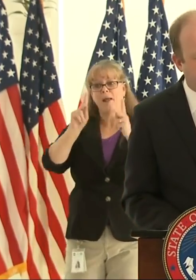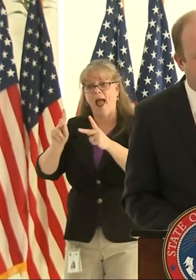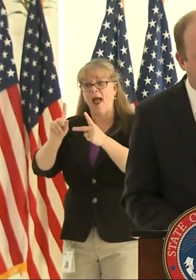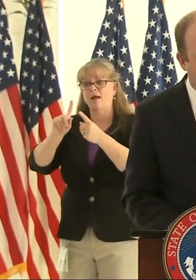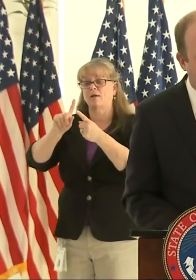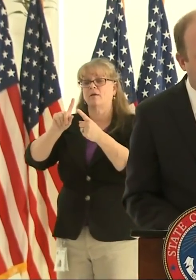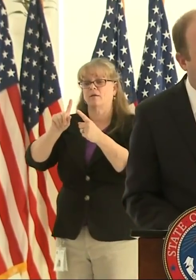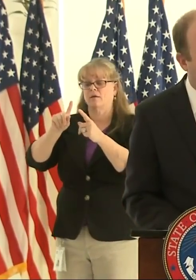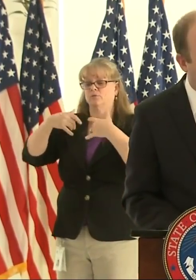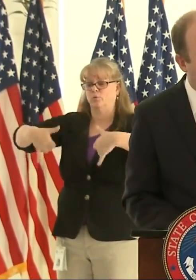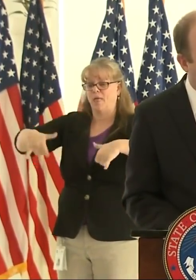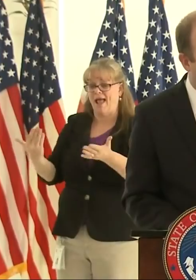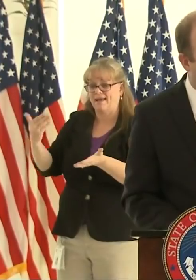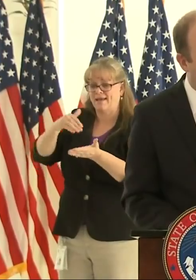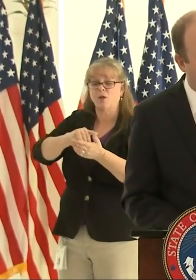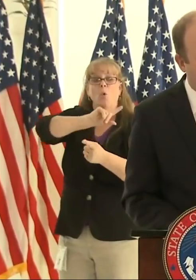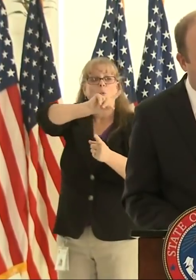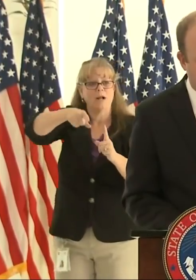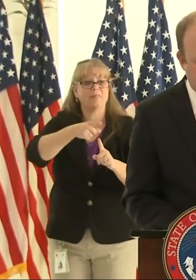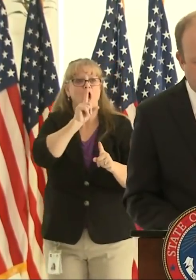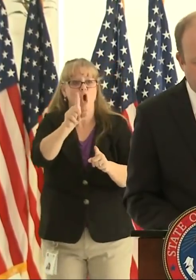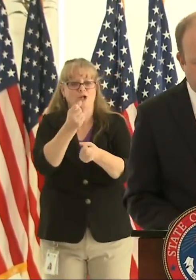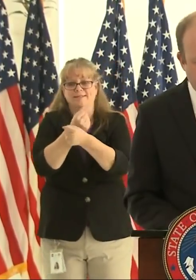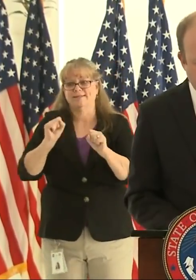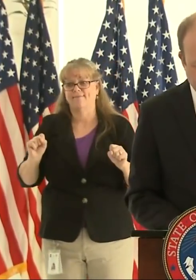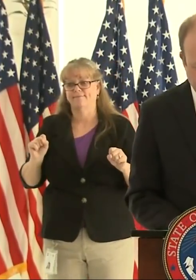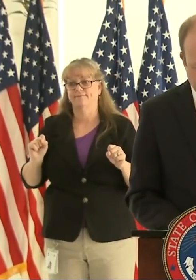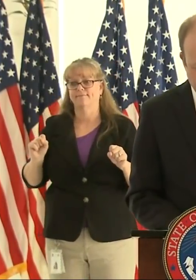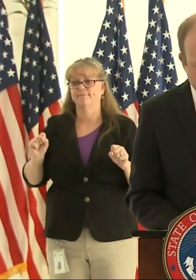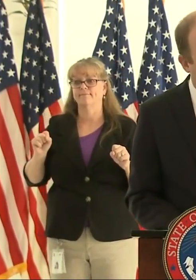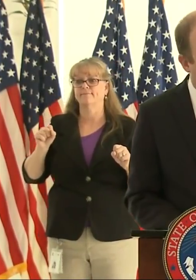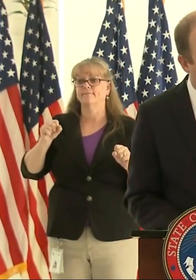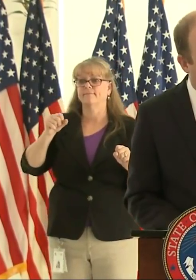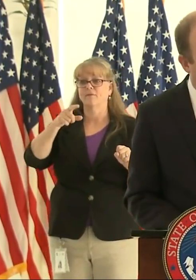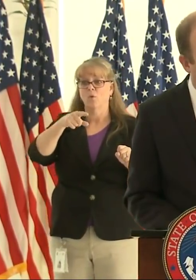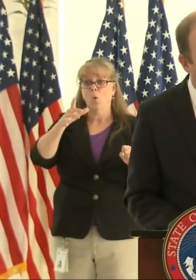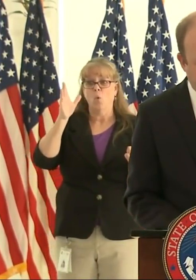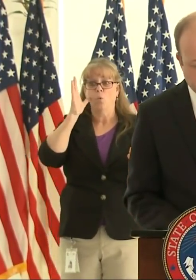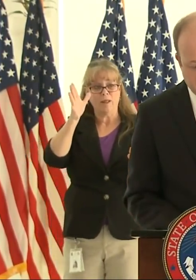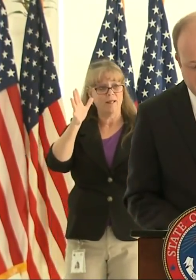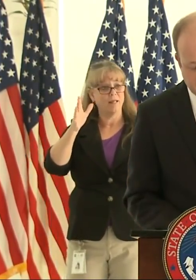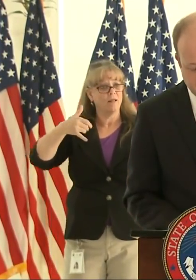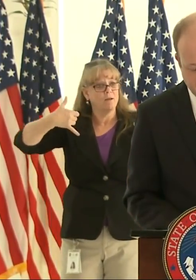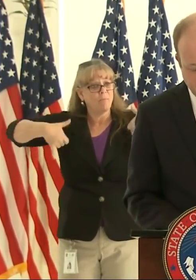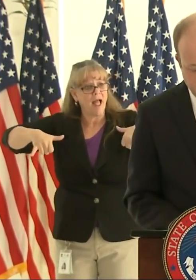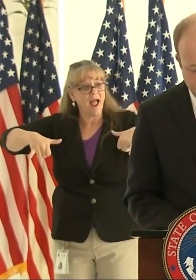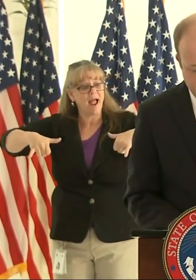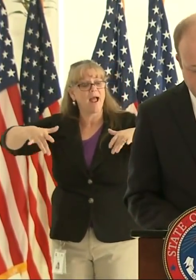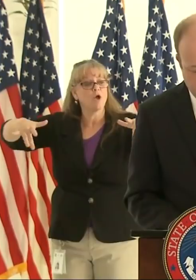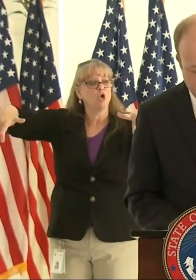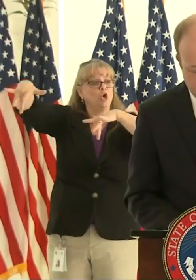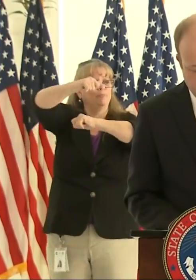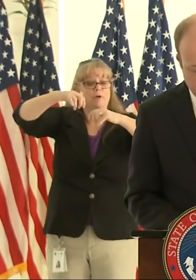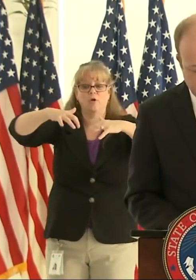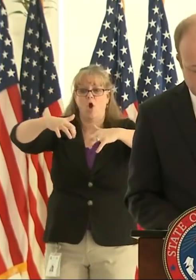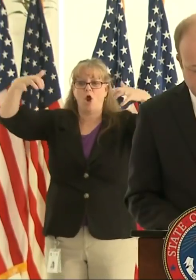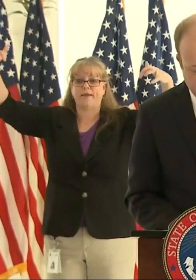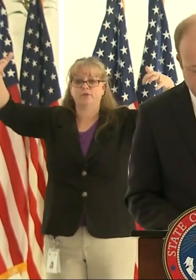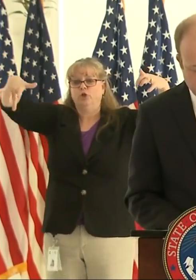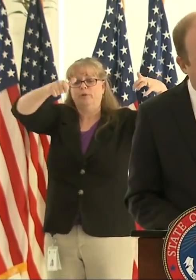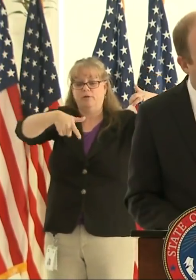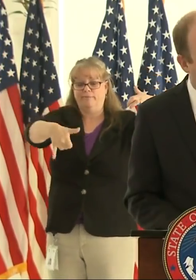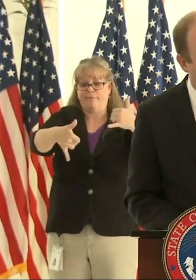it's to reduce capacity at stadiums or empty stadiums. They're all exploring that. And I've had discussions with the owners of our major teams, and we'll all